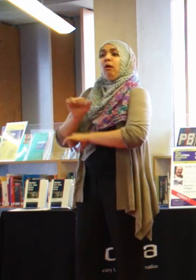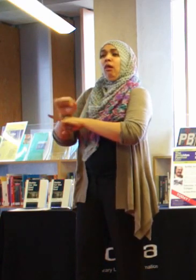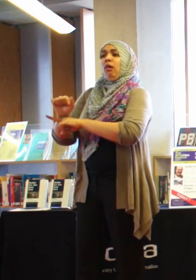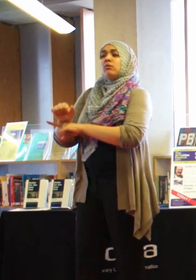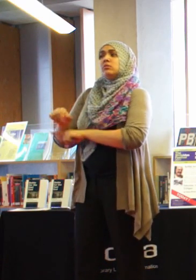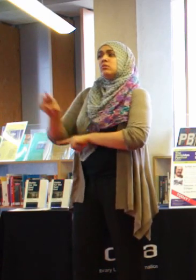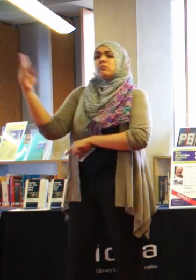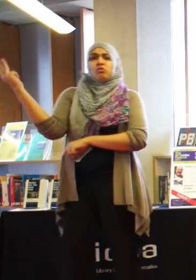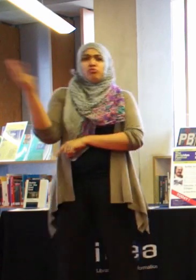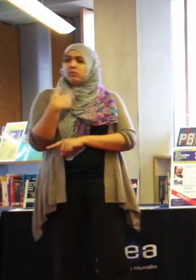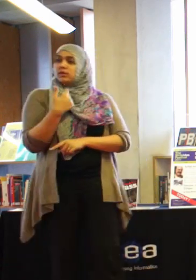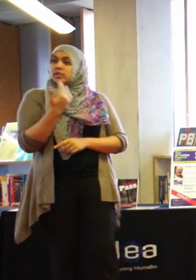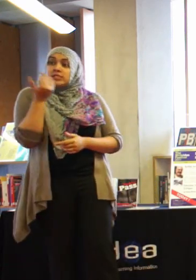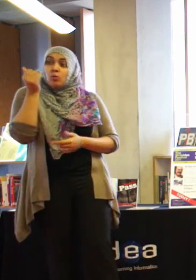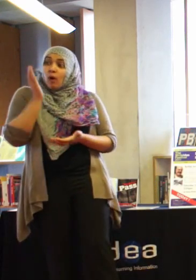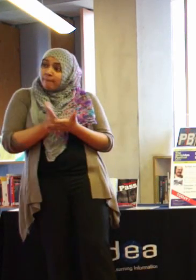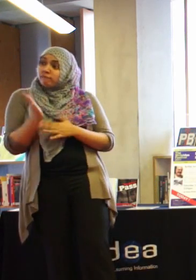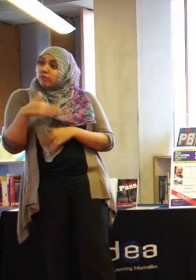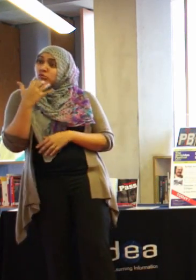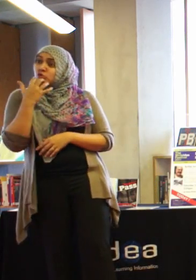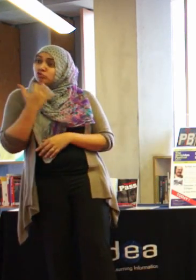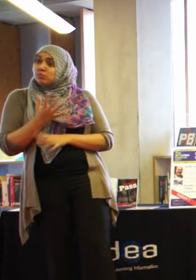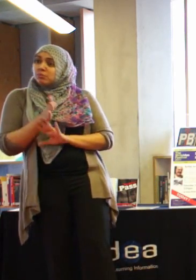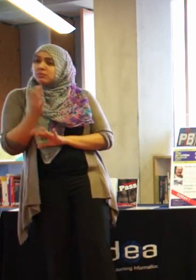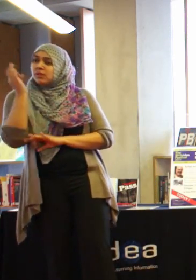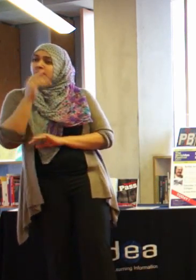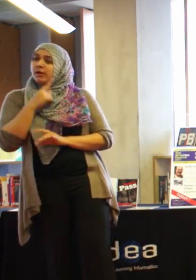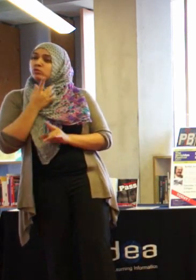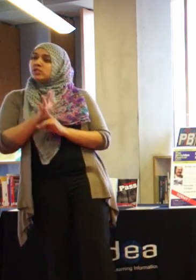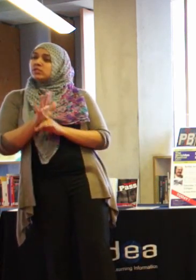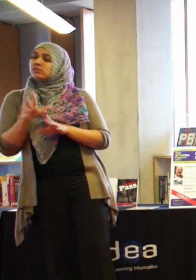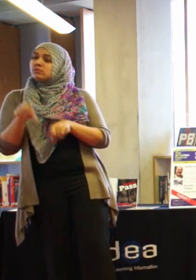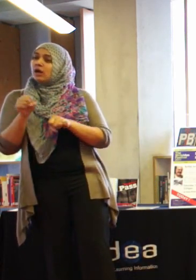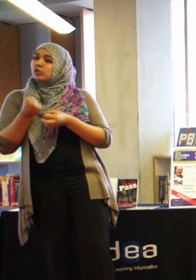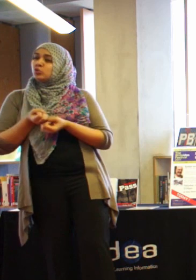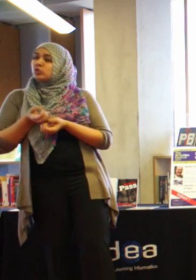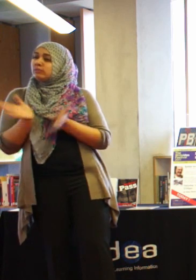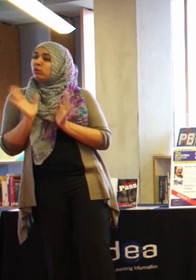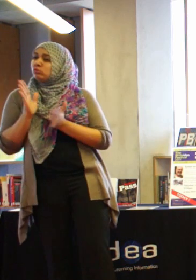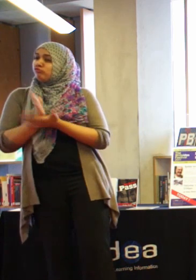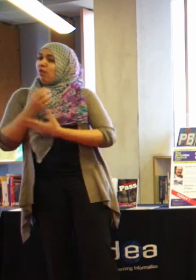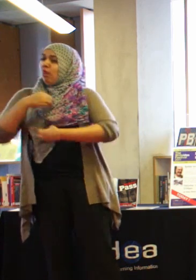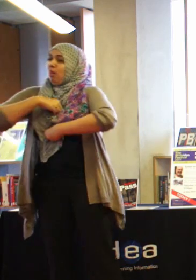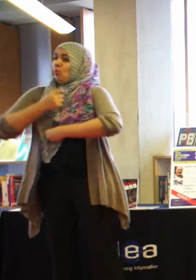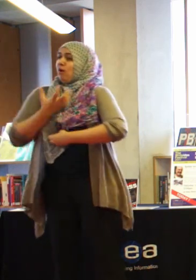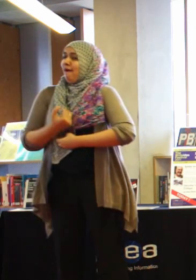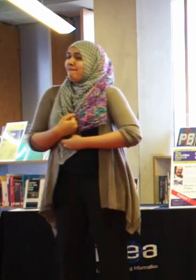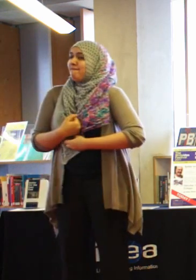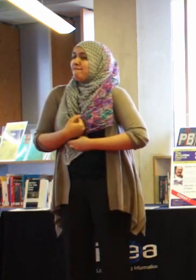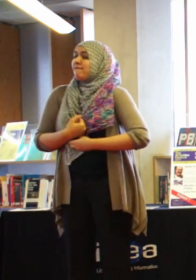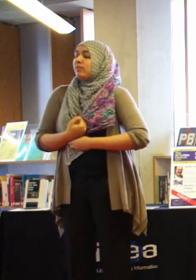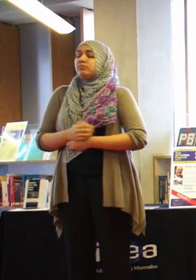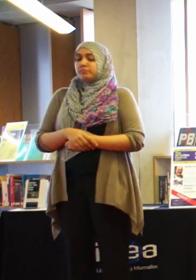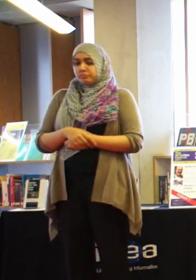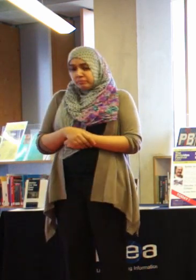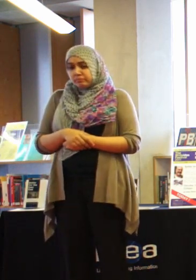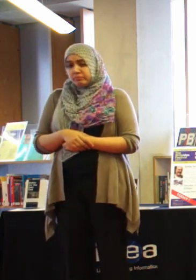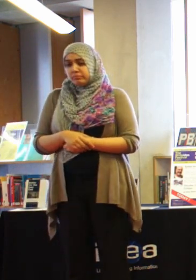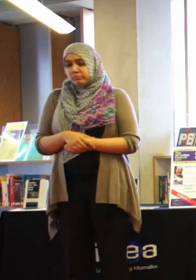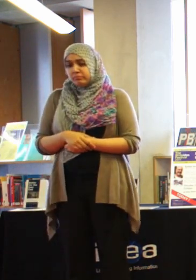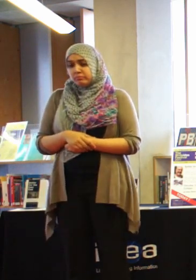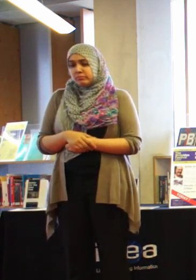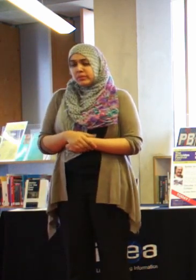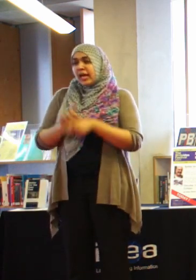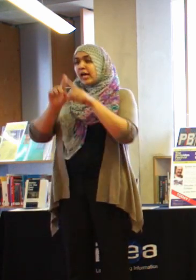Jewish. Mosley's party had cross-class appeal. In different districts, he tried to get different